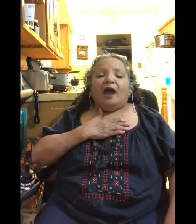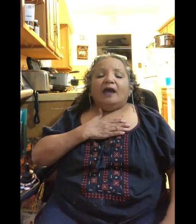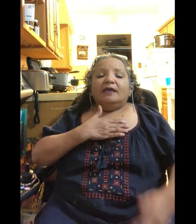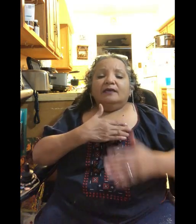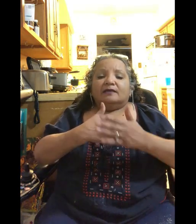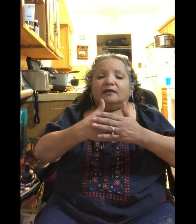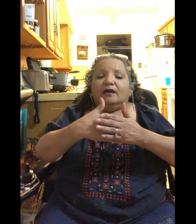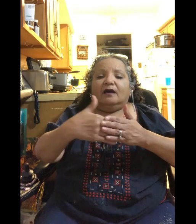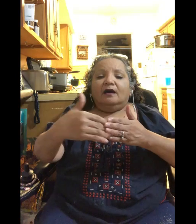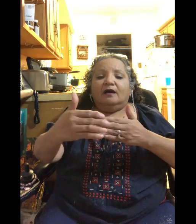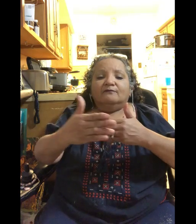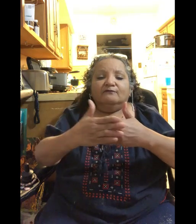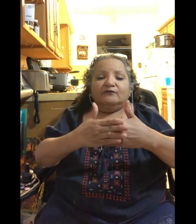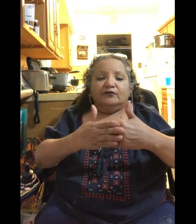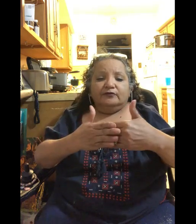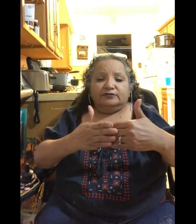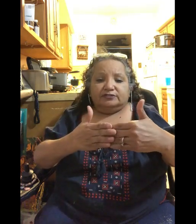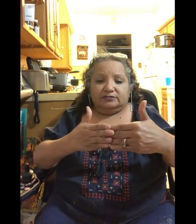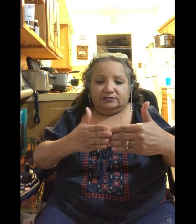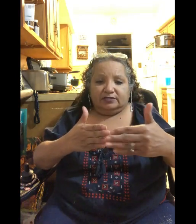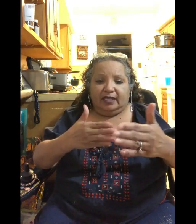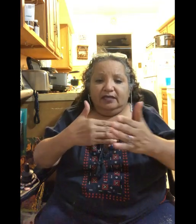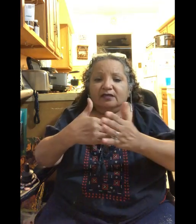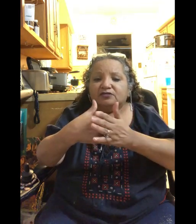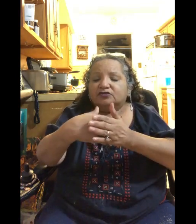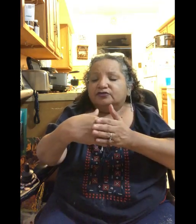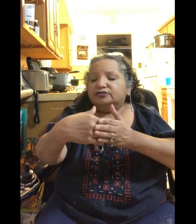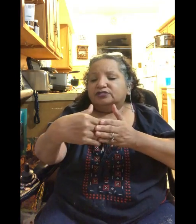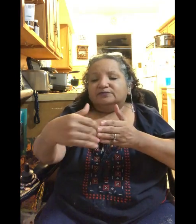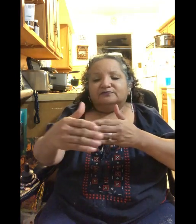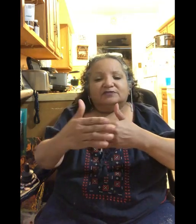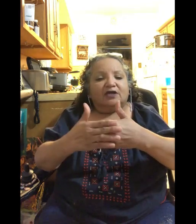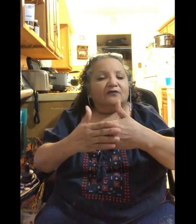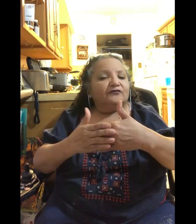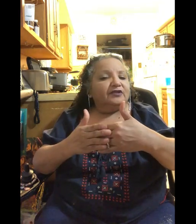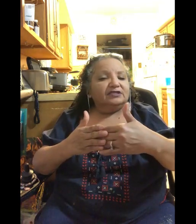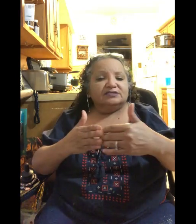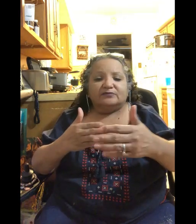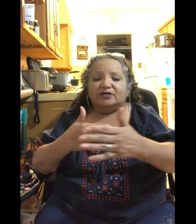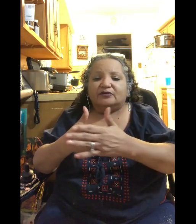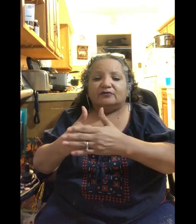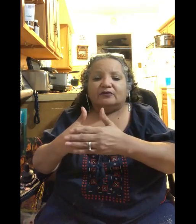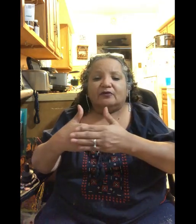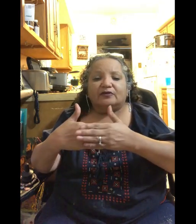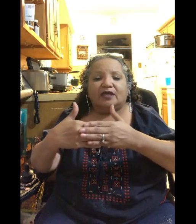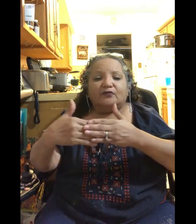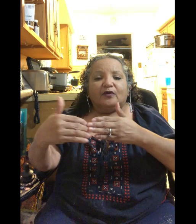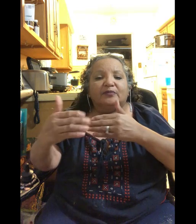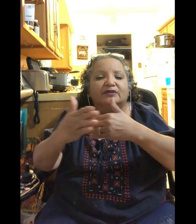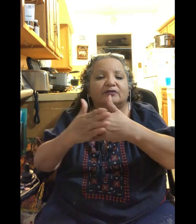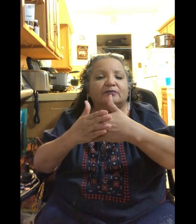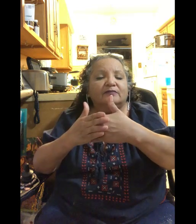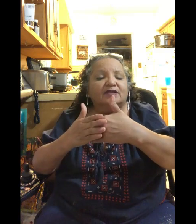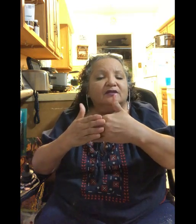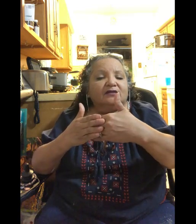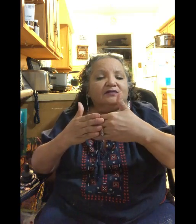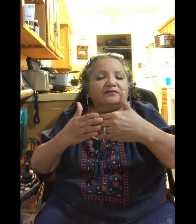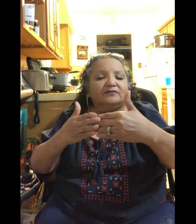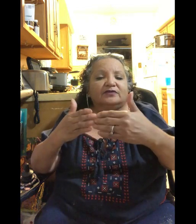My comfort. Okay, so you're just comforting somebody or like rubbing